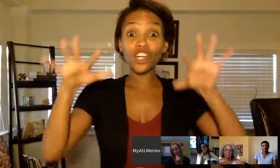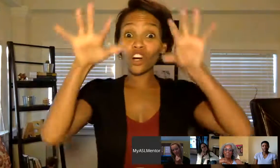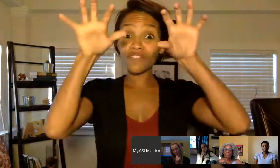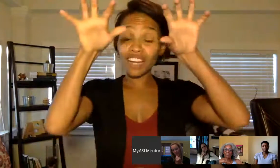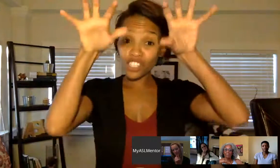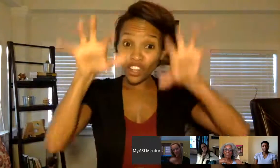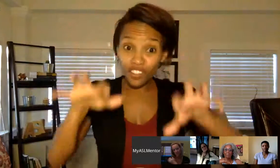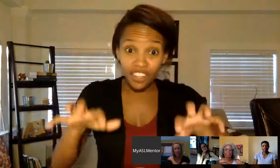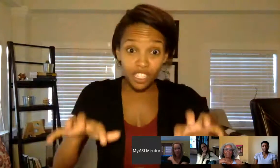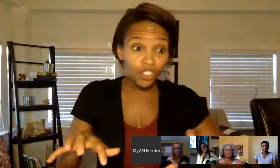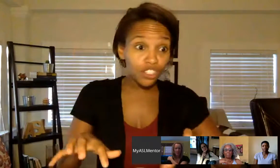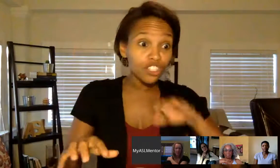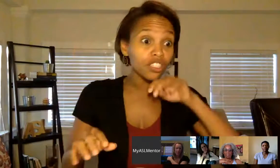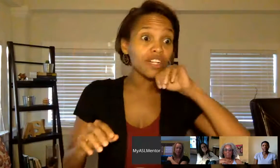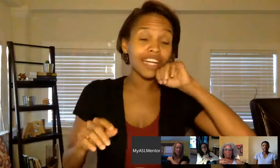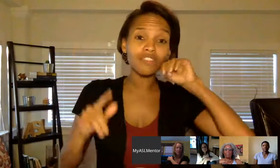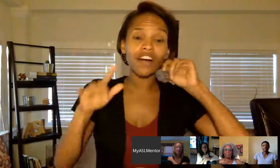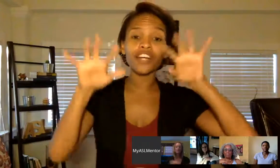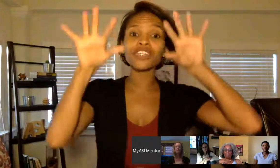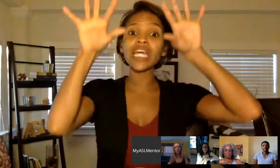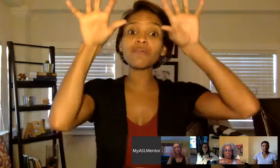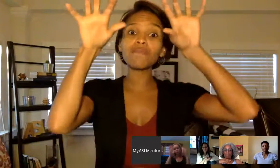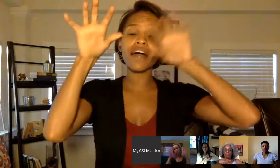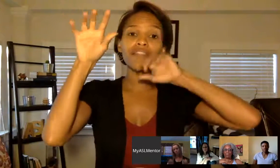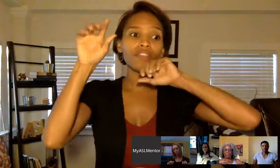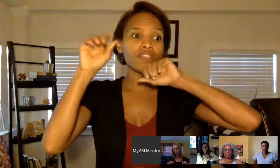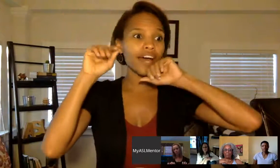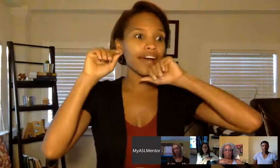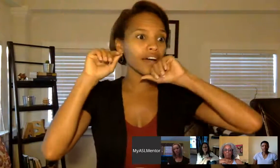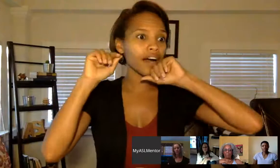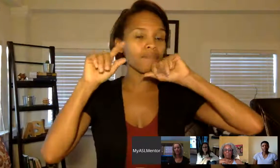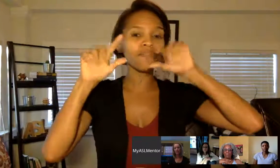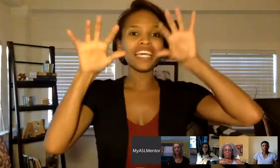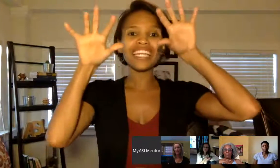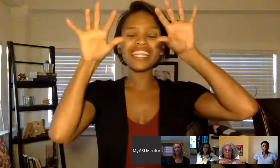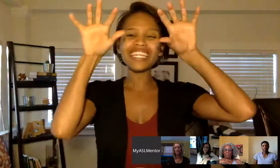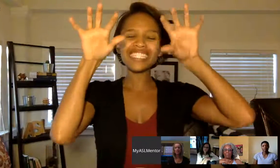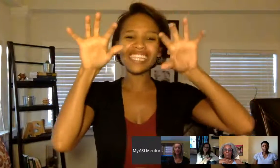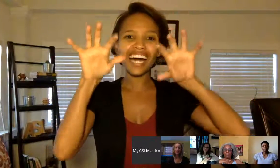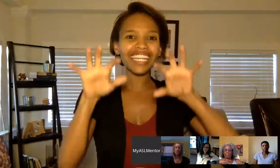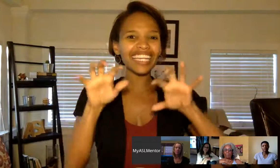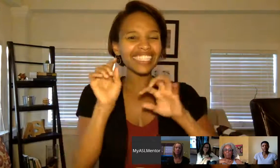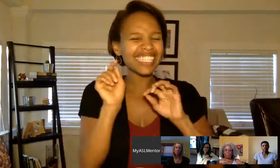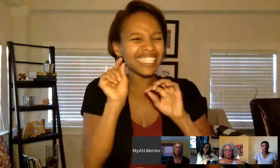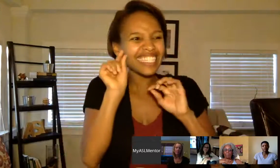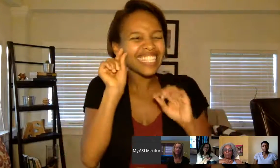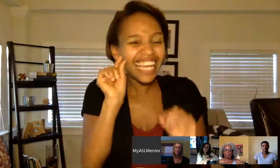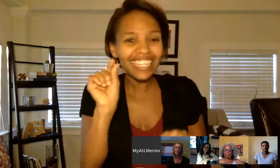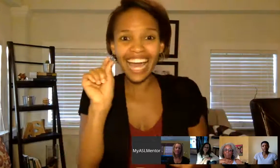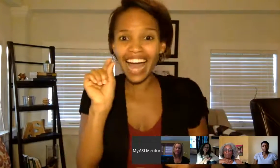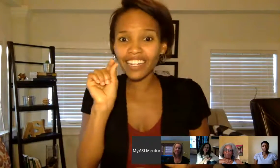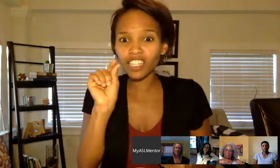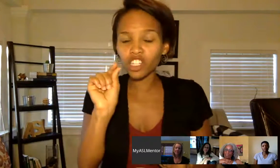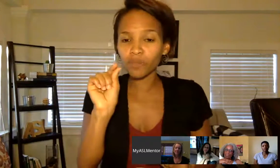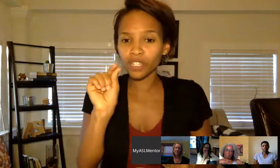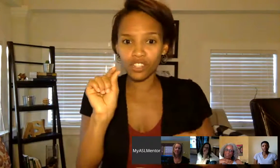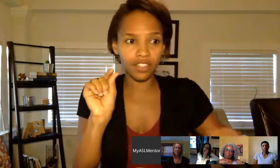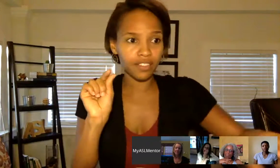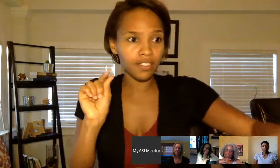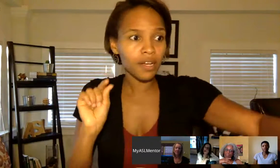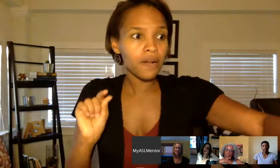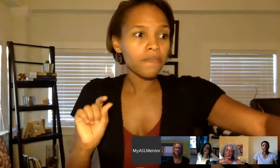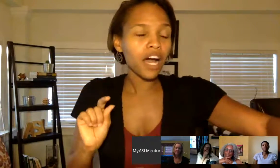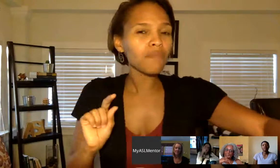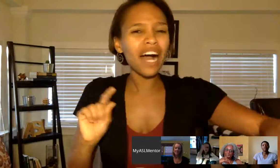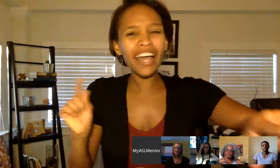I saw this, which is a good classifier. Keep in mind that this sign is slightly adding a little bit to